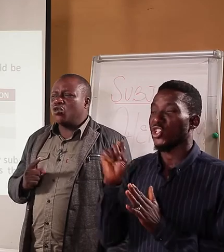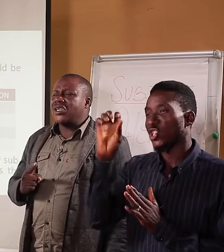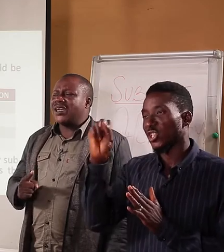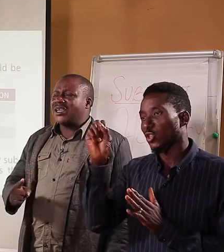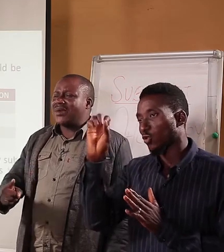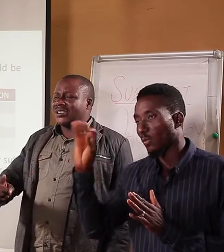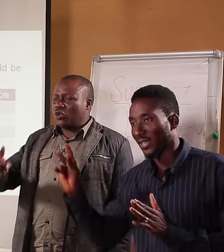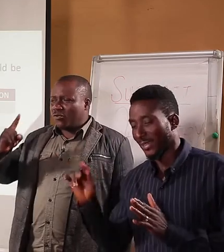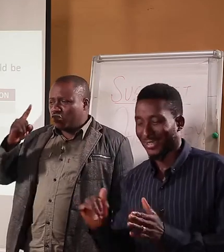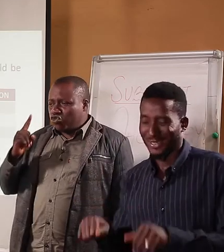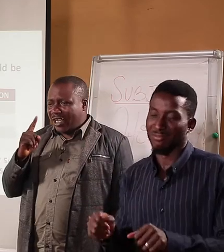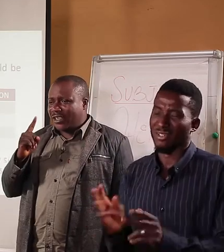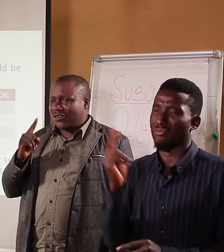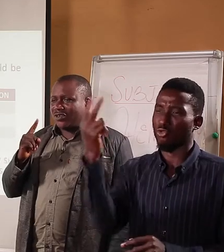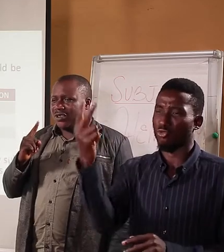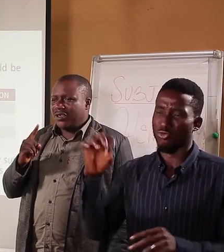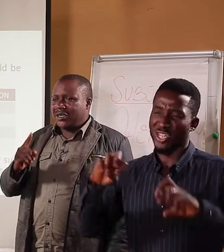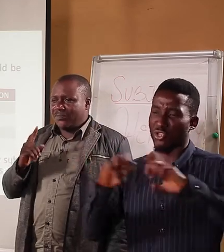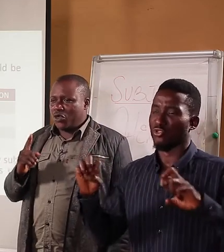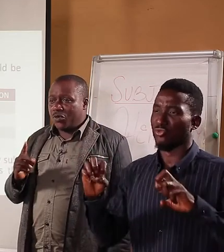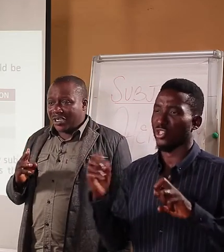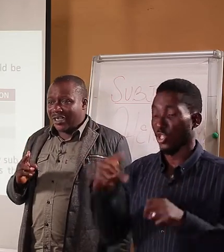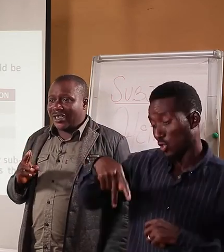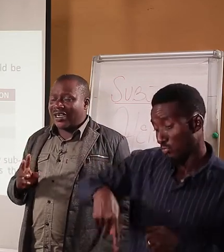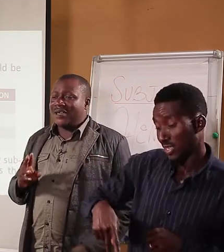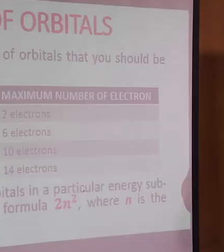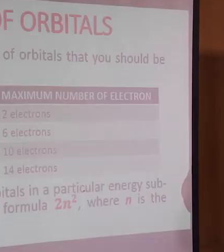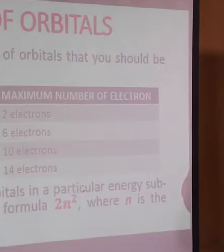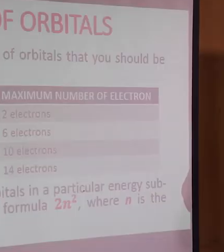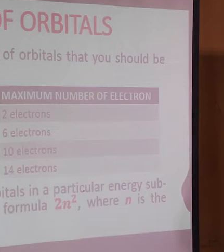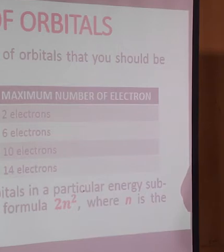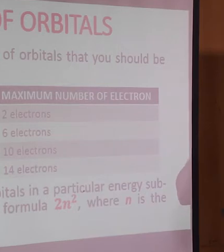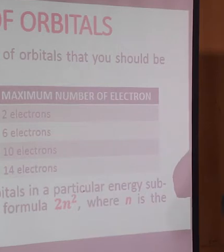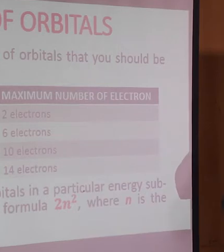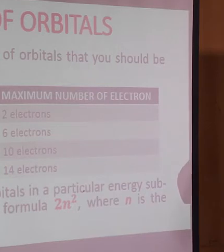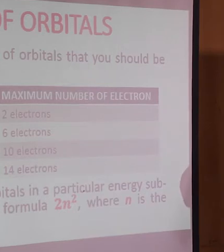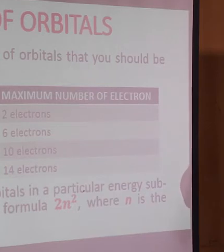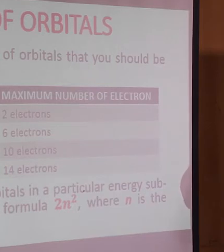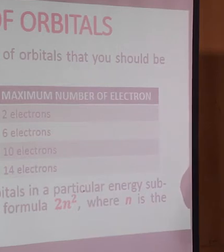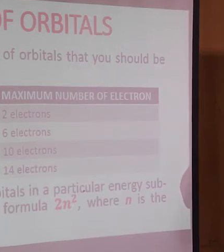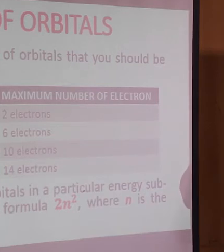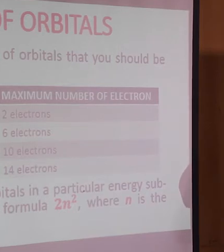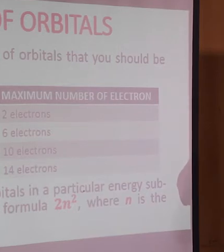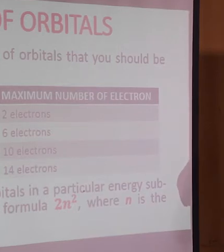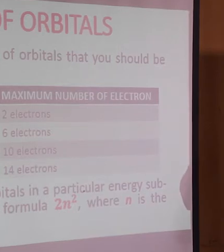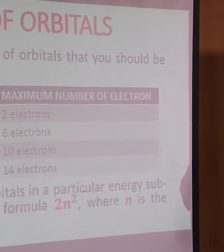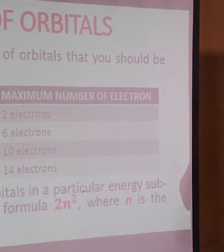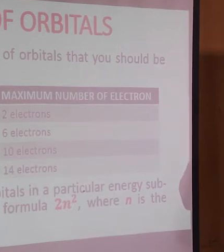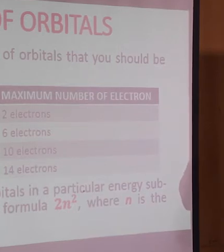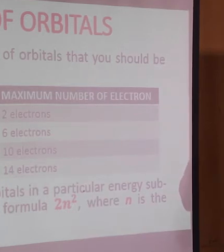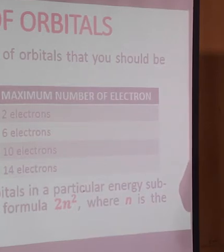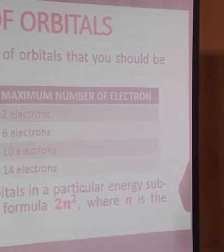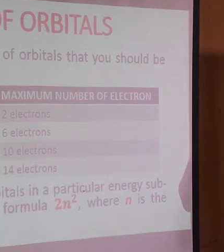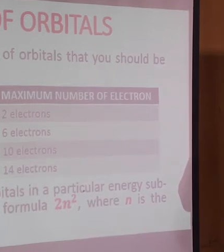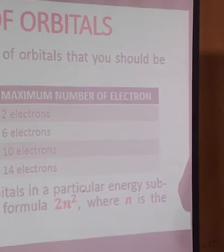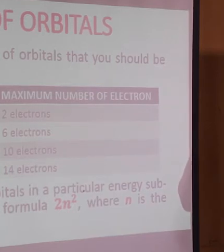orbital can only carry a maximum of 2 electrons. The p orbital can carry a maximum of 6 electrons. The d orbital